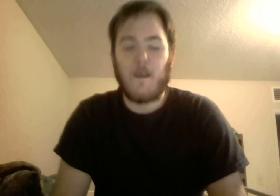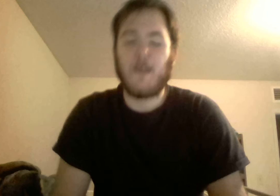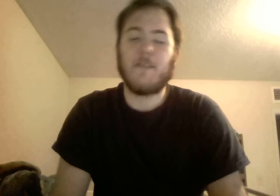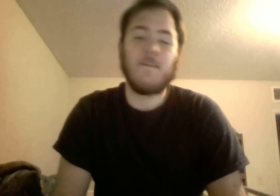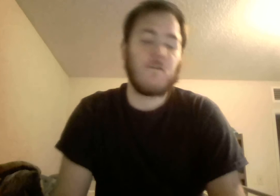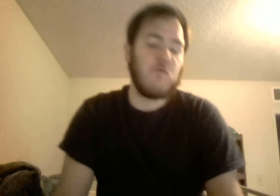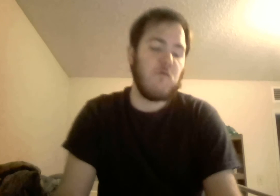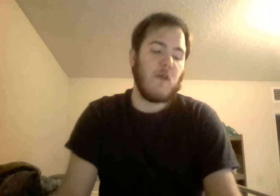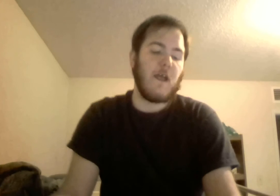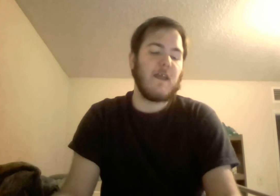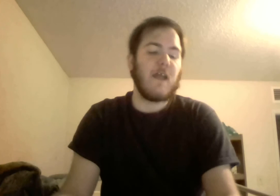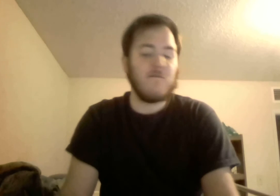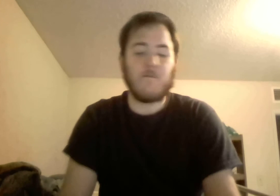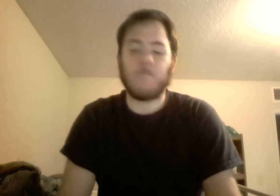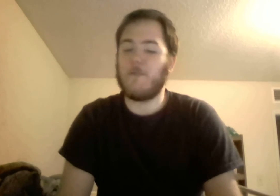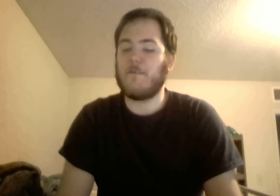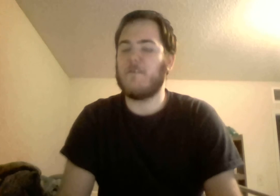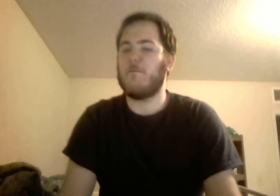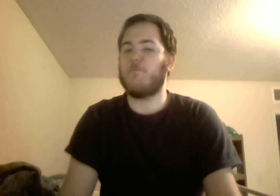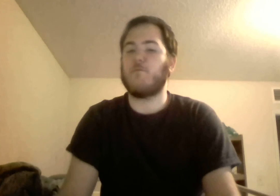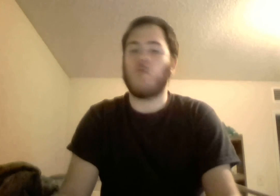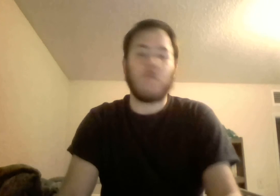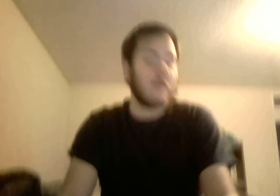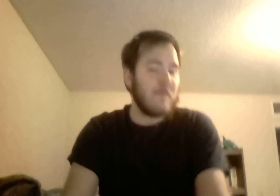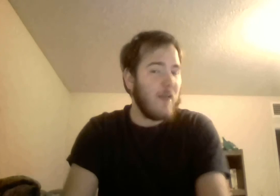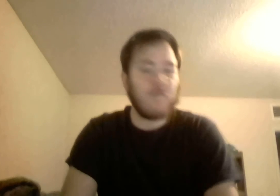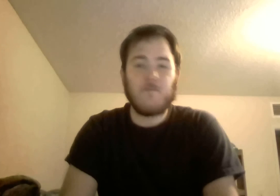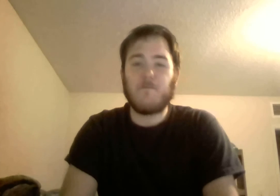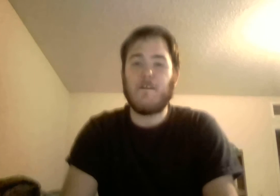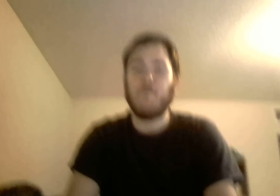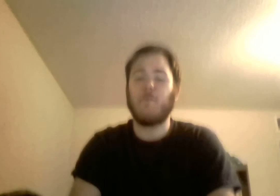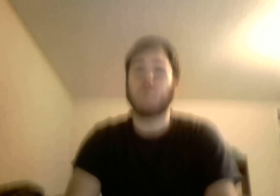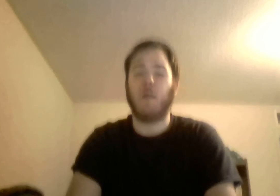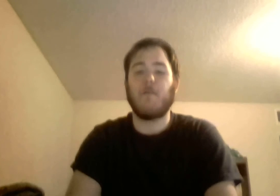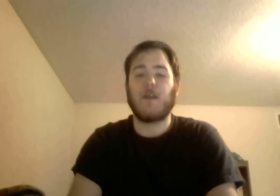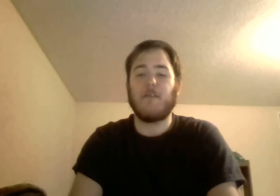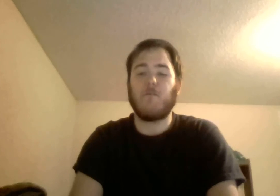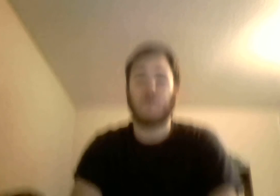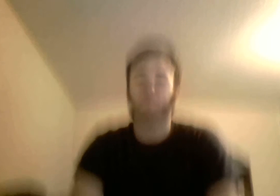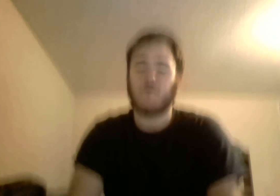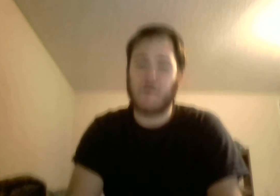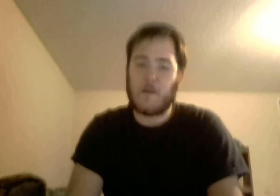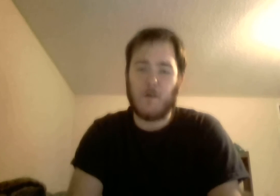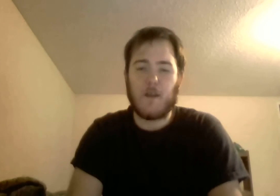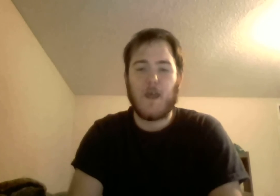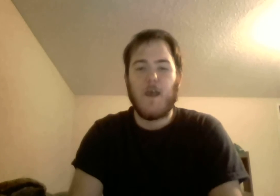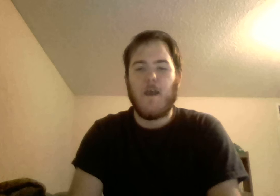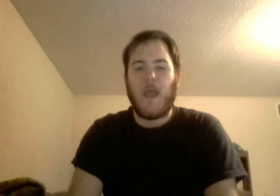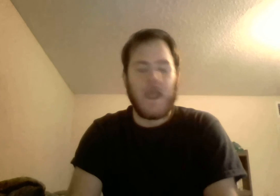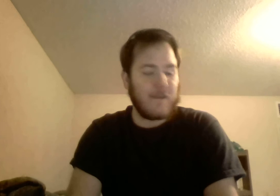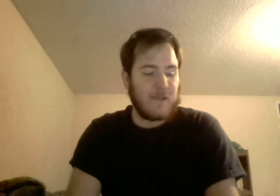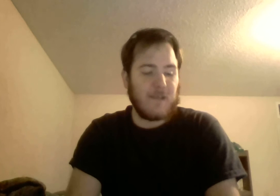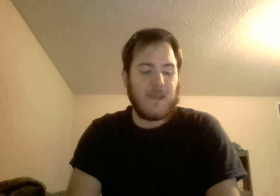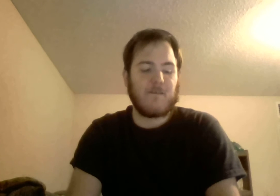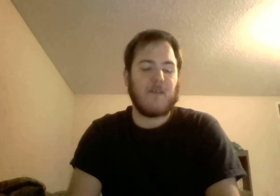Again, it didn't quite. Again, I should have expected to pull, because it was the present kind of moment sure that I could. And you can't top